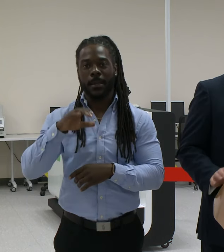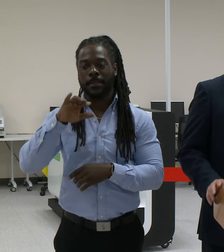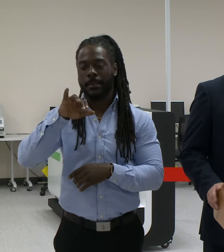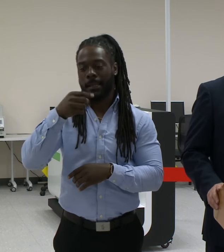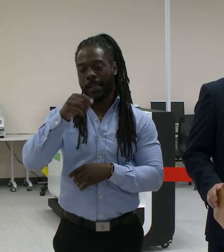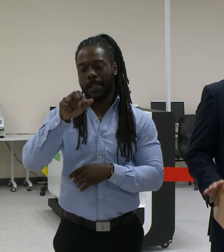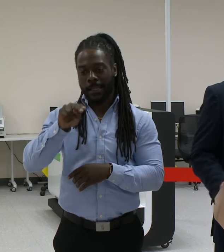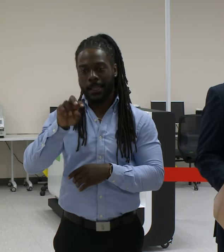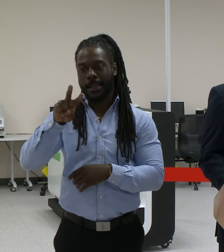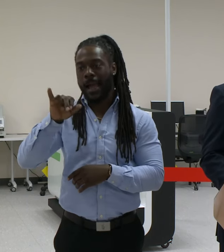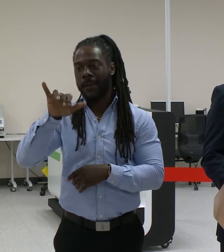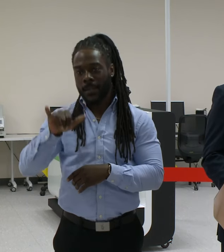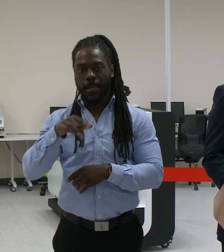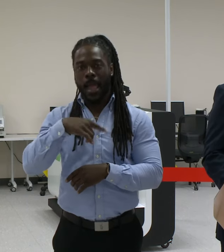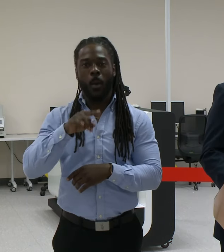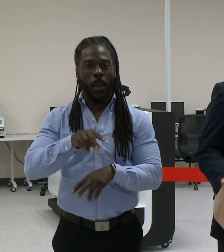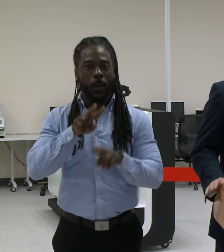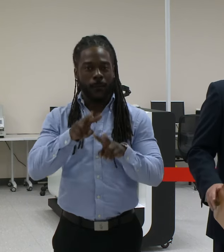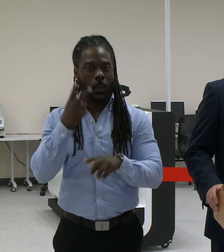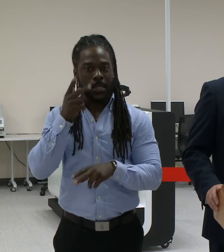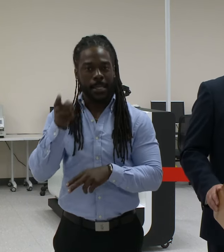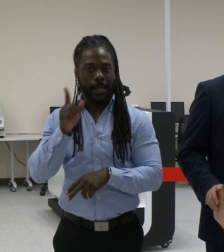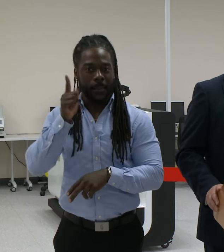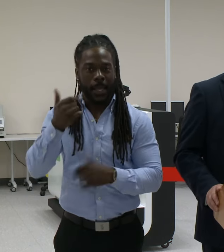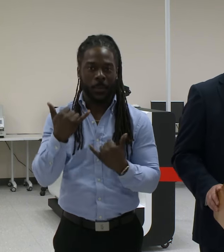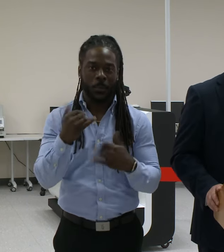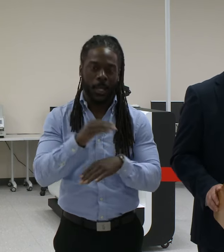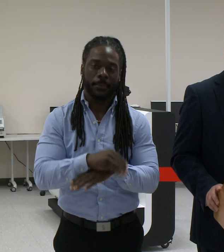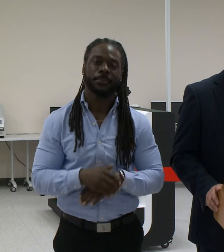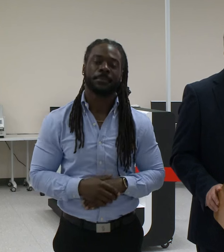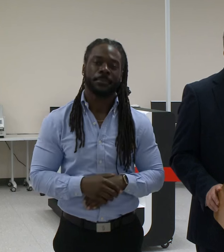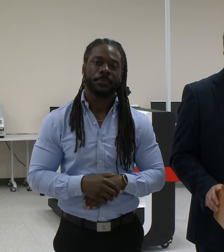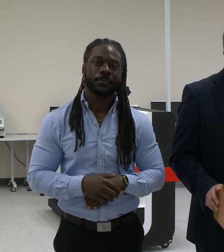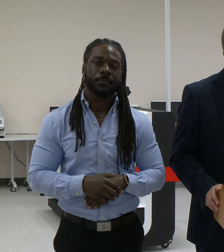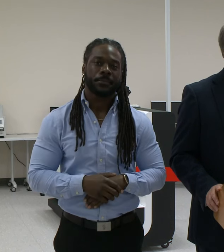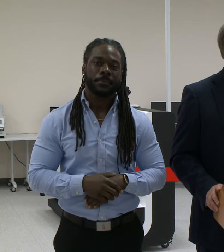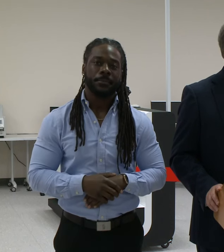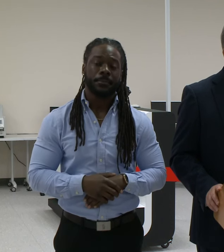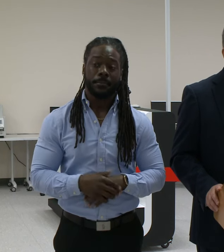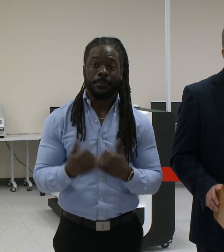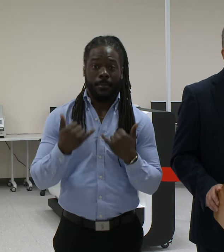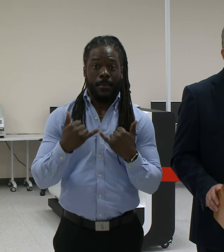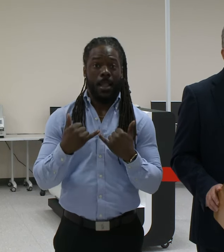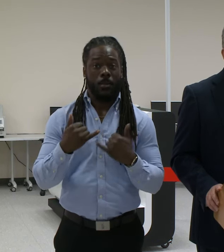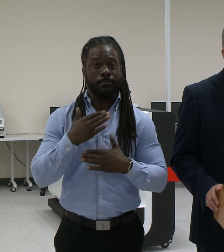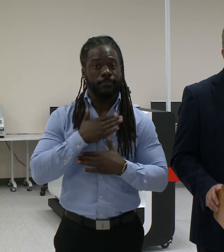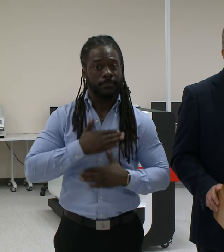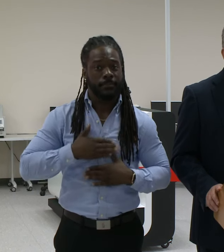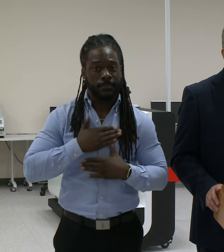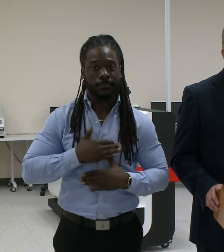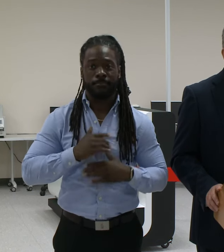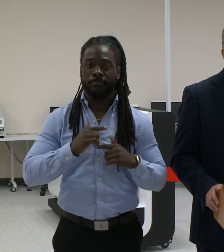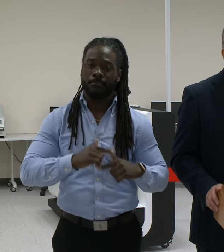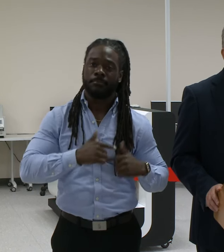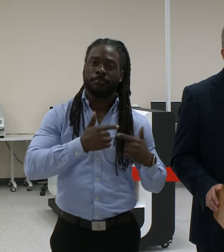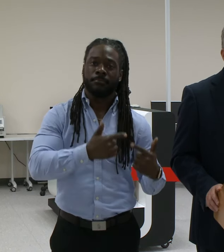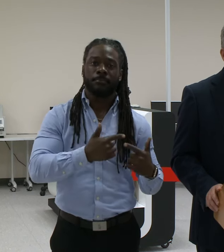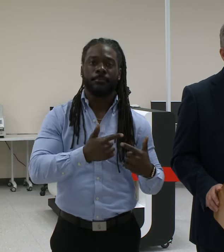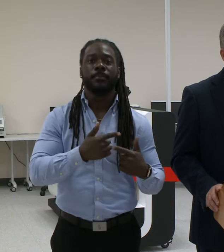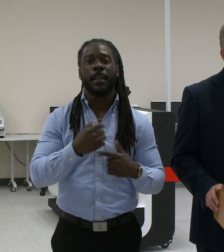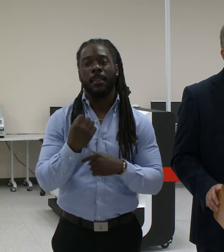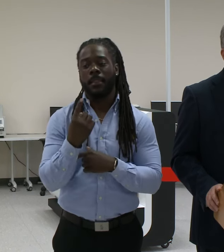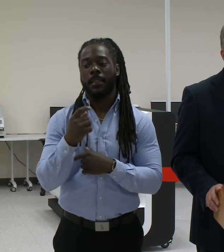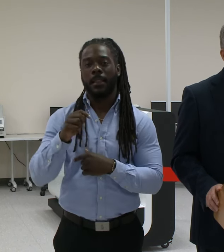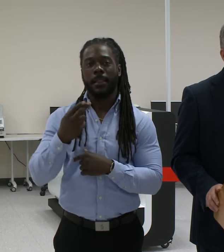us and look forward to seeing him later today. I am now pleased to turn things over to the